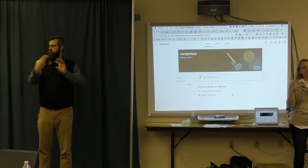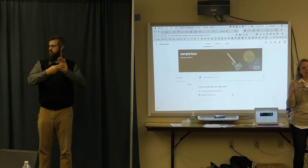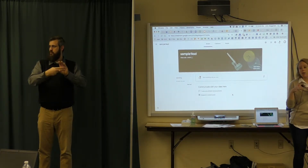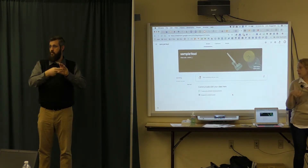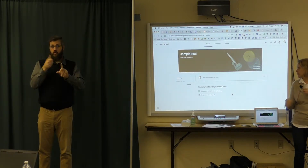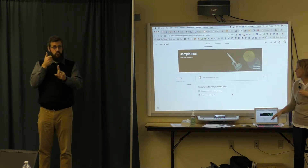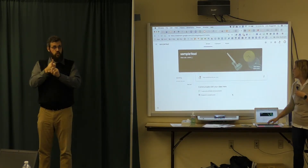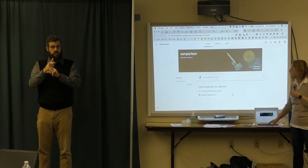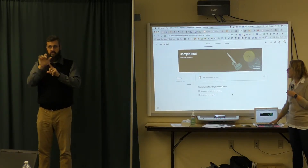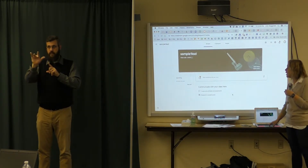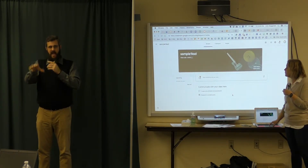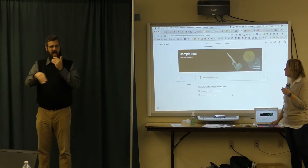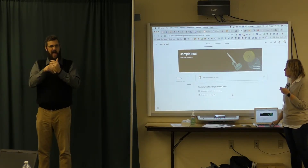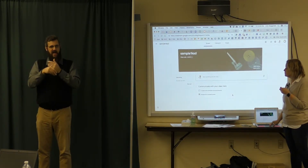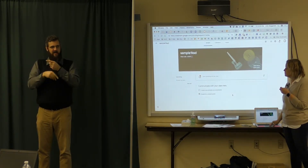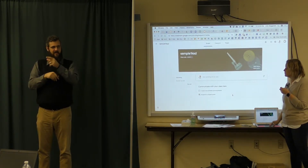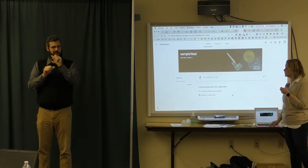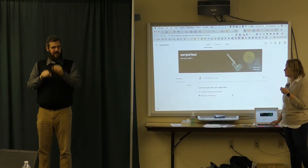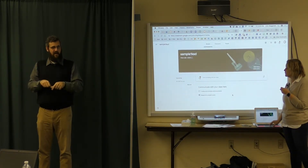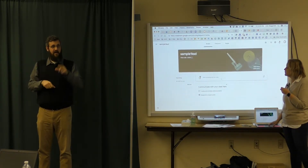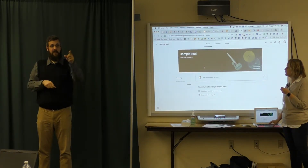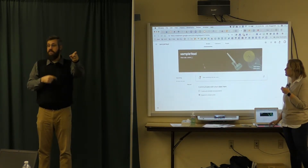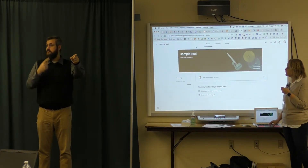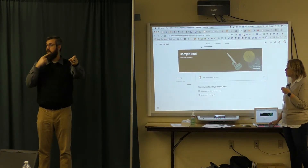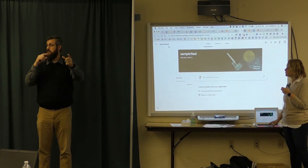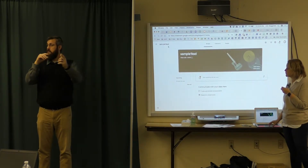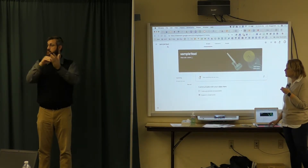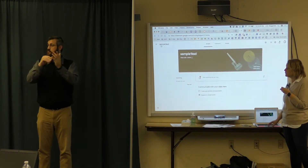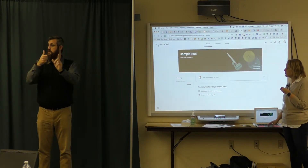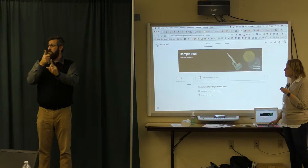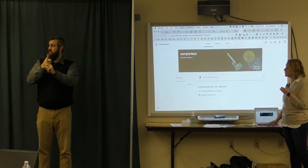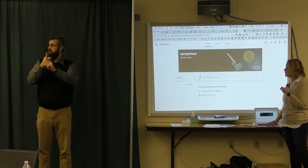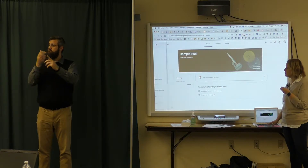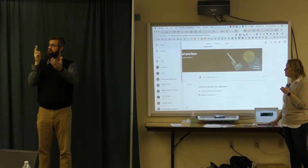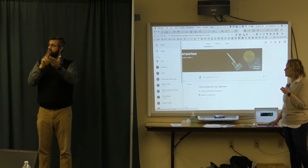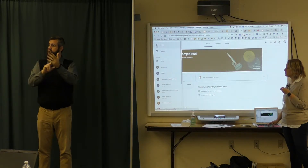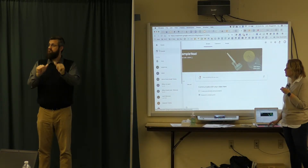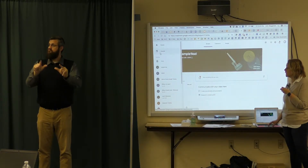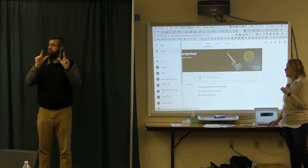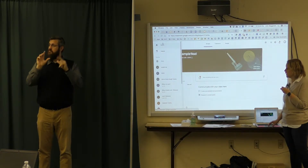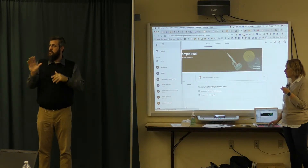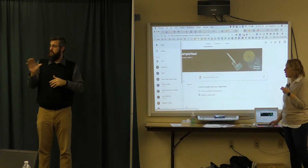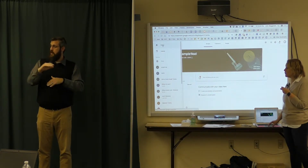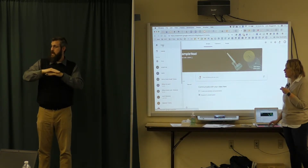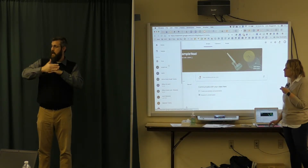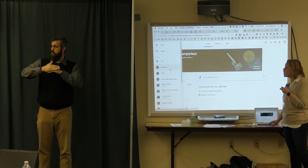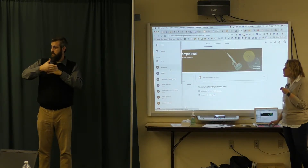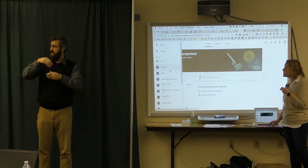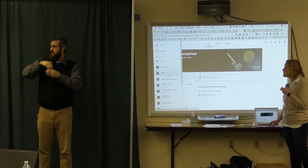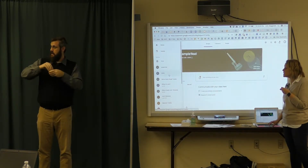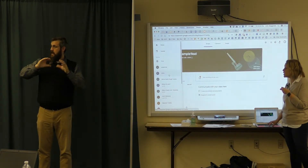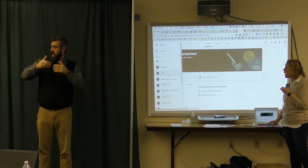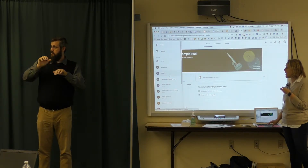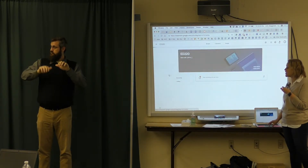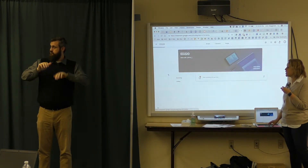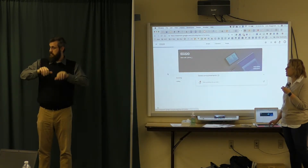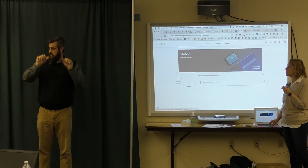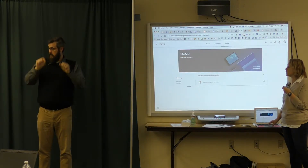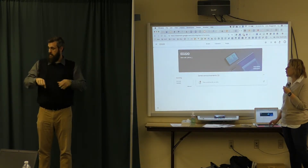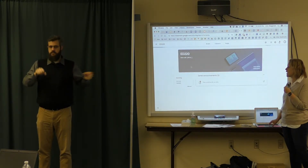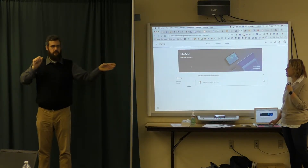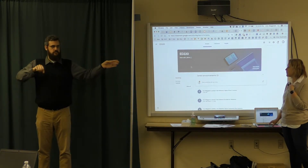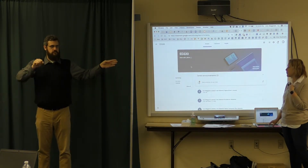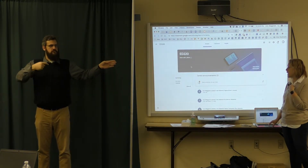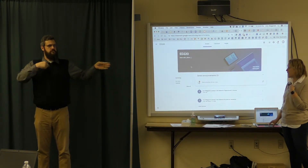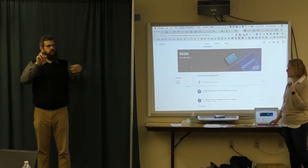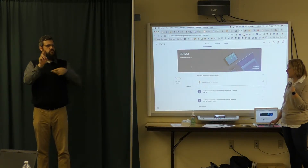add them yourself. And then they can just log on to it and use their laptops in the classroom to Yeah. access. So I actually use